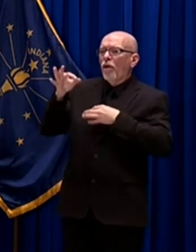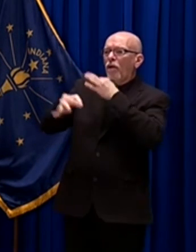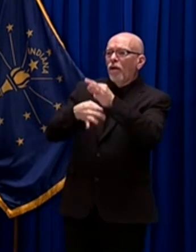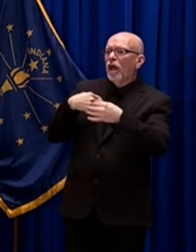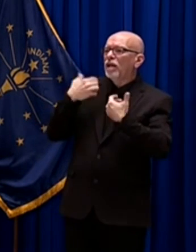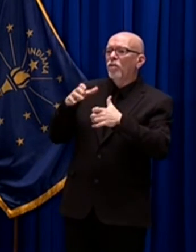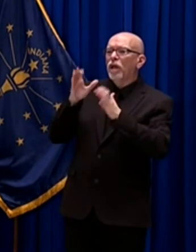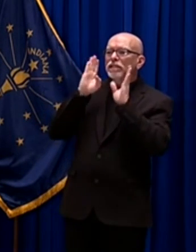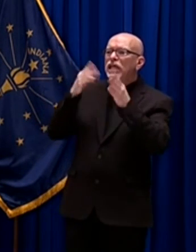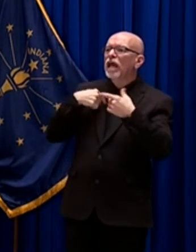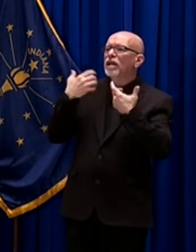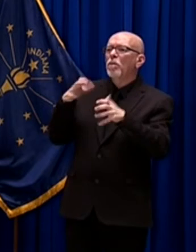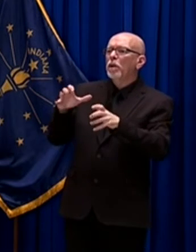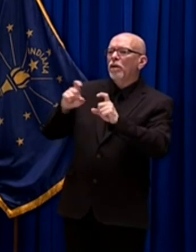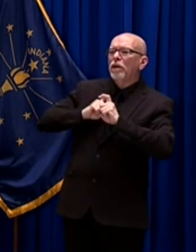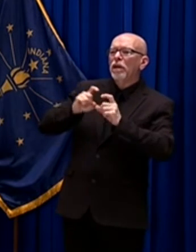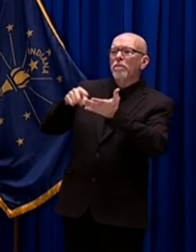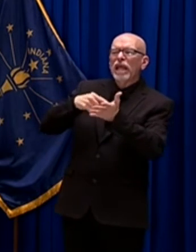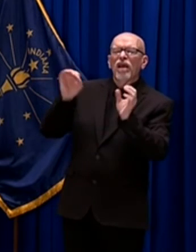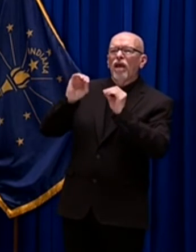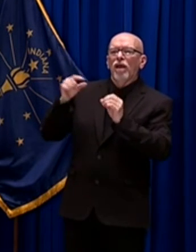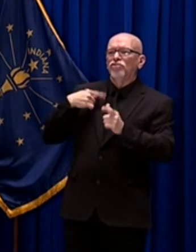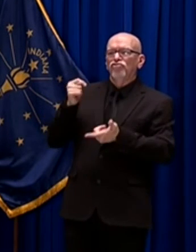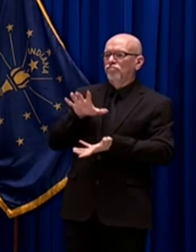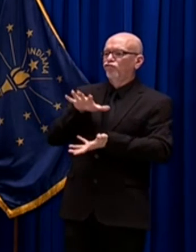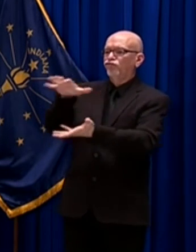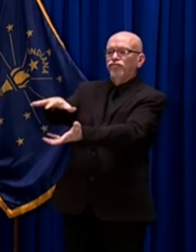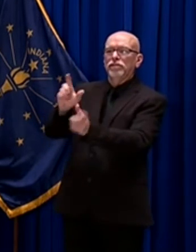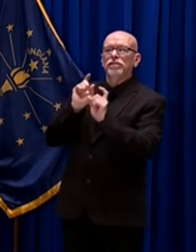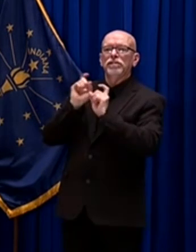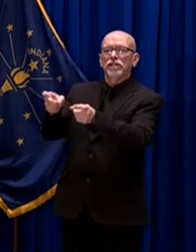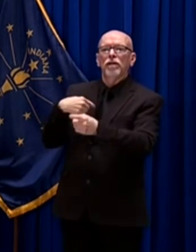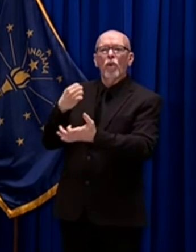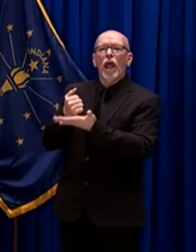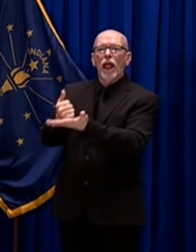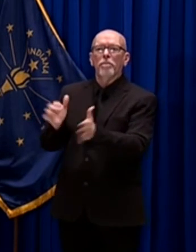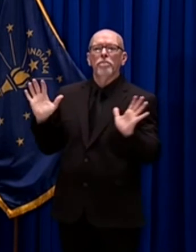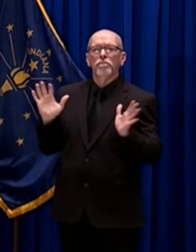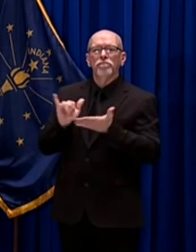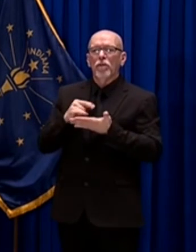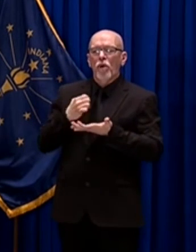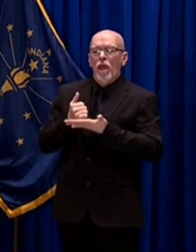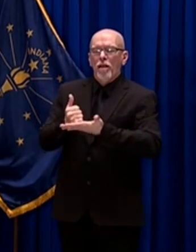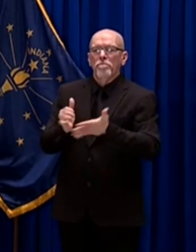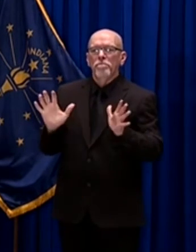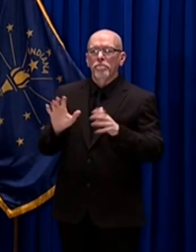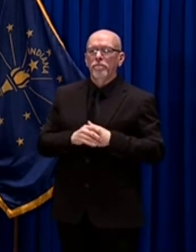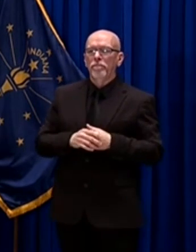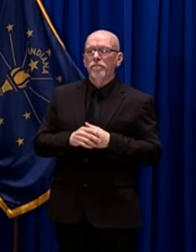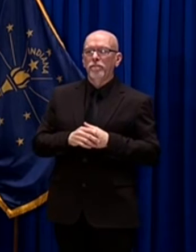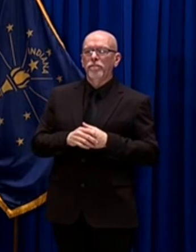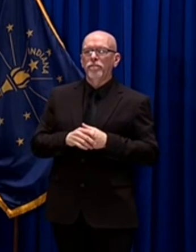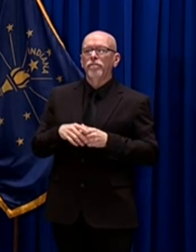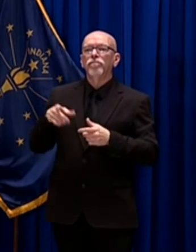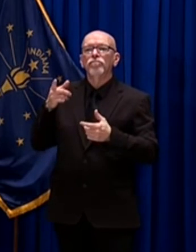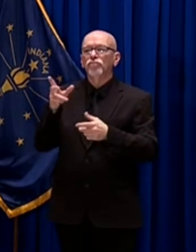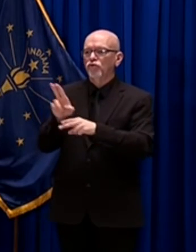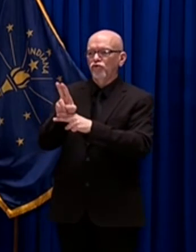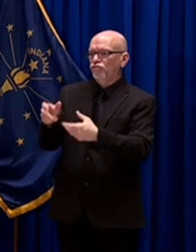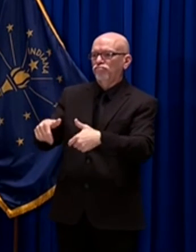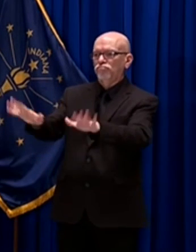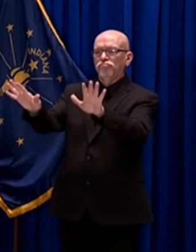recognition. I don't want paid. I want to help. That's all I want to do. Use them as you want.